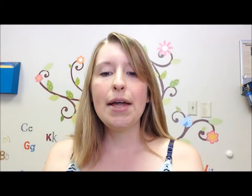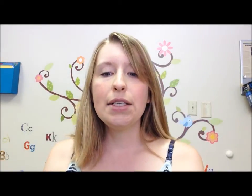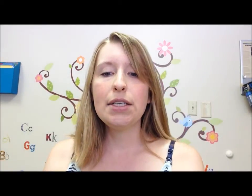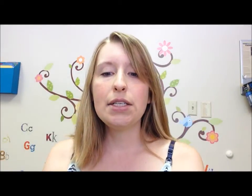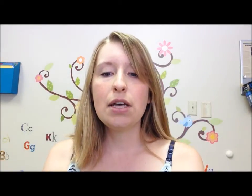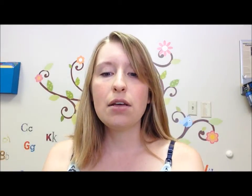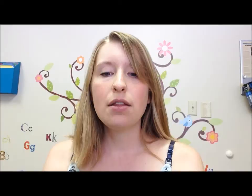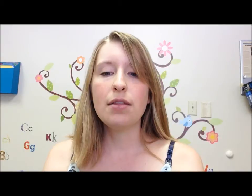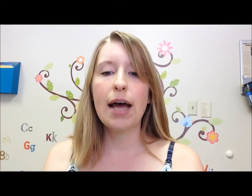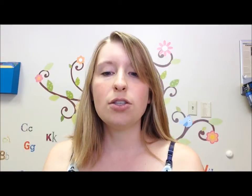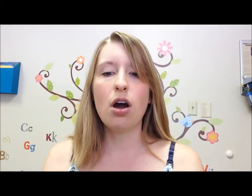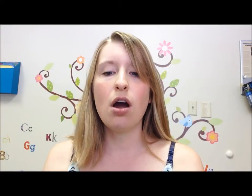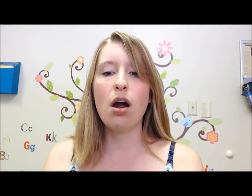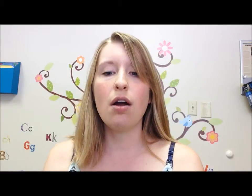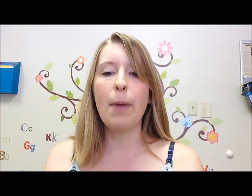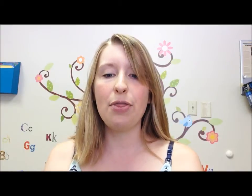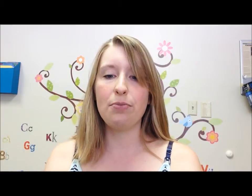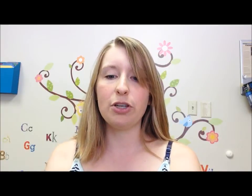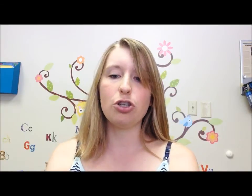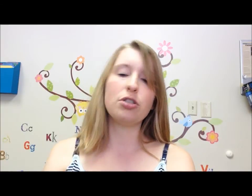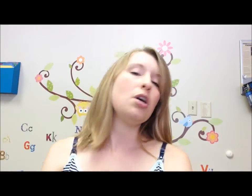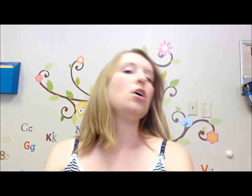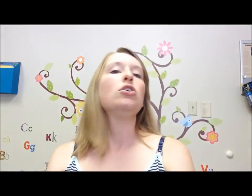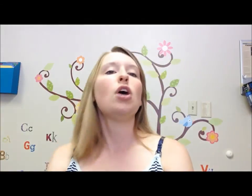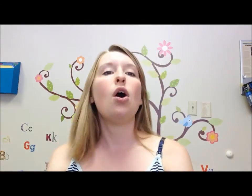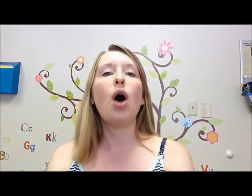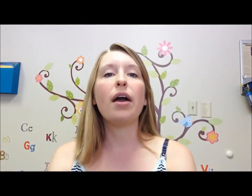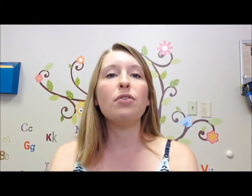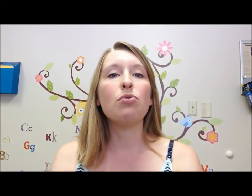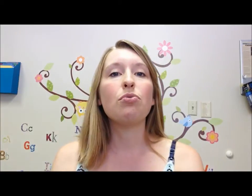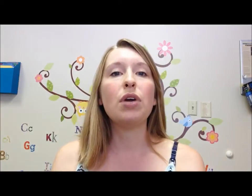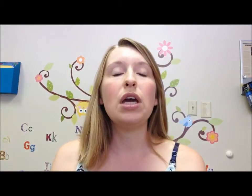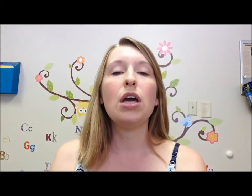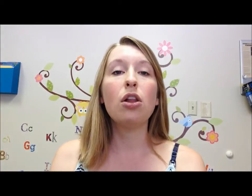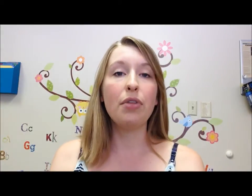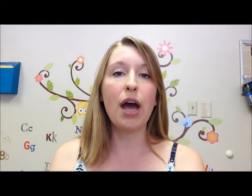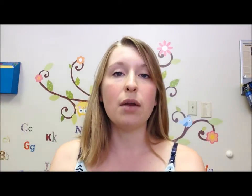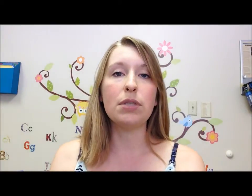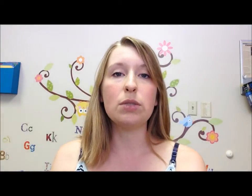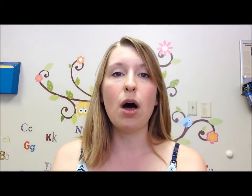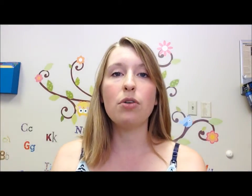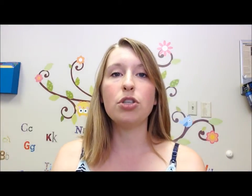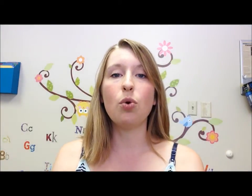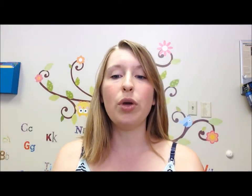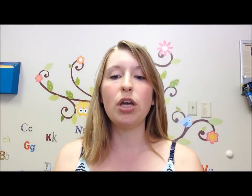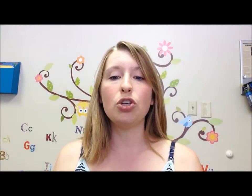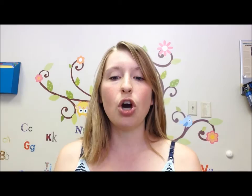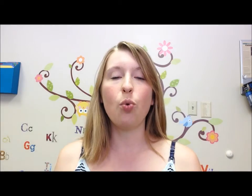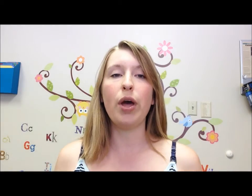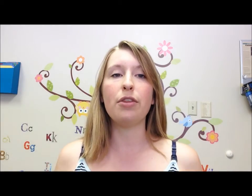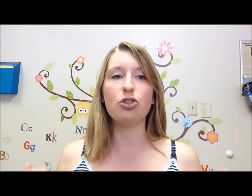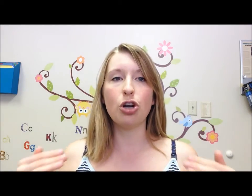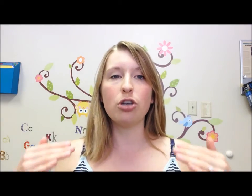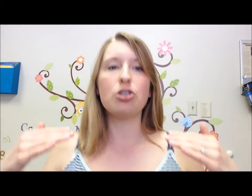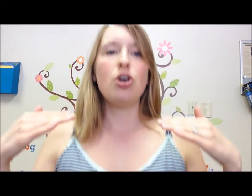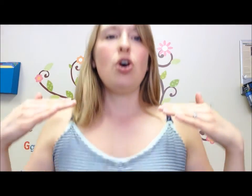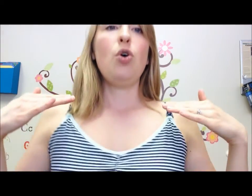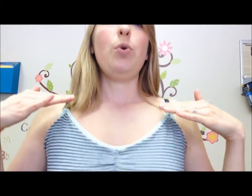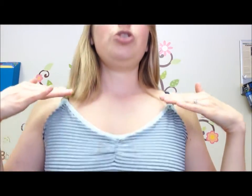And that's our bathroom fixtures. So I'll give you 3 clothing items as well. So we can go with shirt, which you